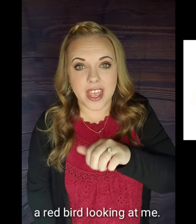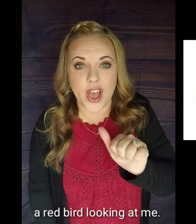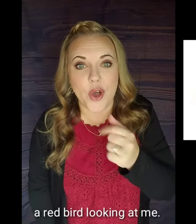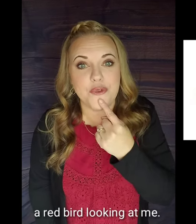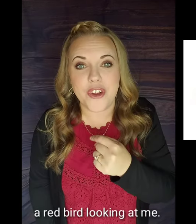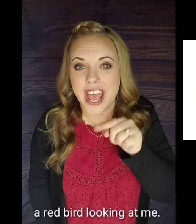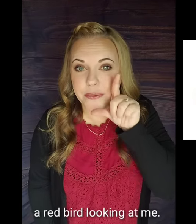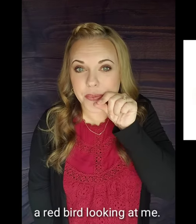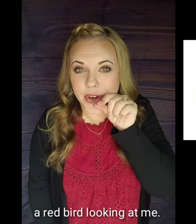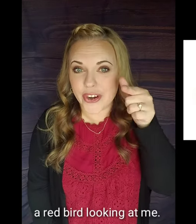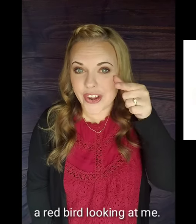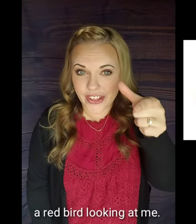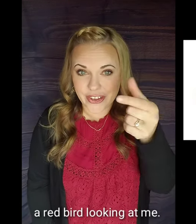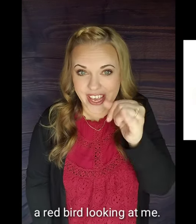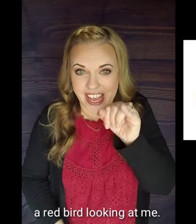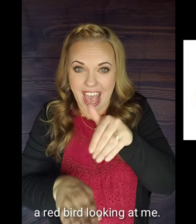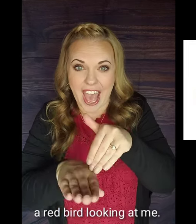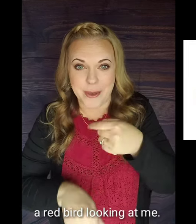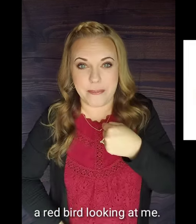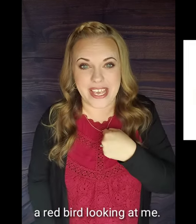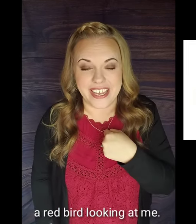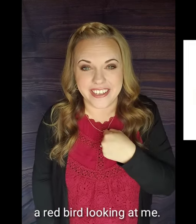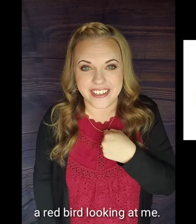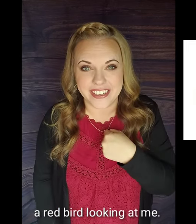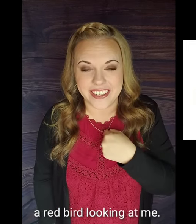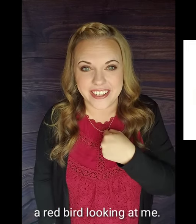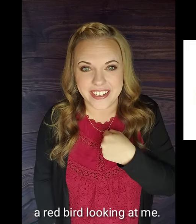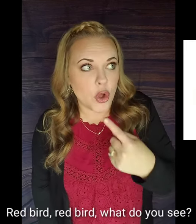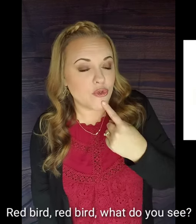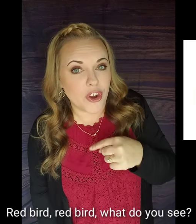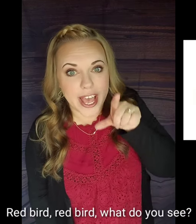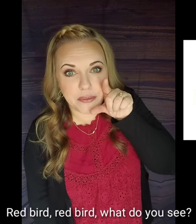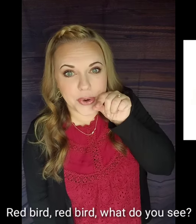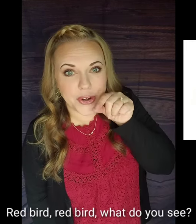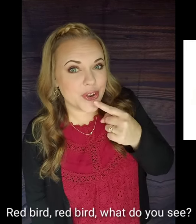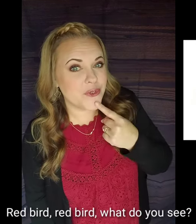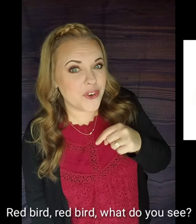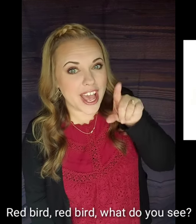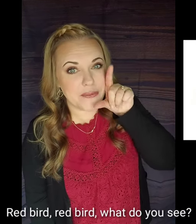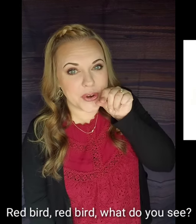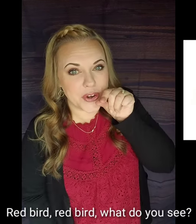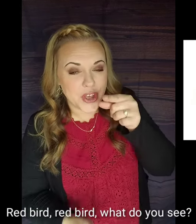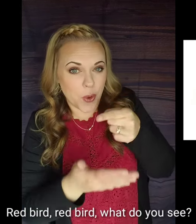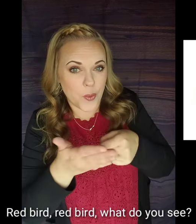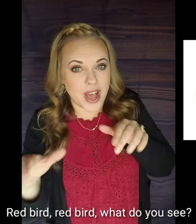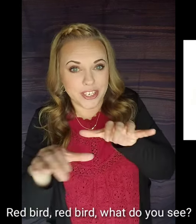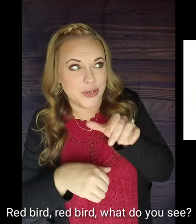a red bird looking at me. Red bird, red bird, what do